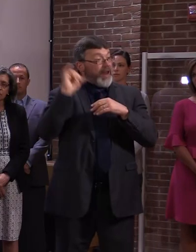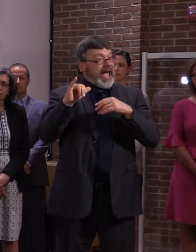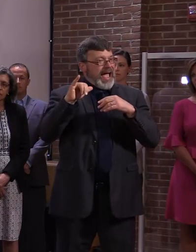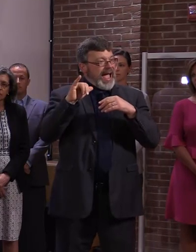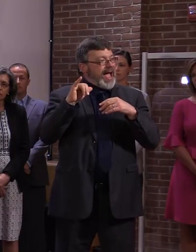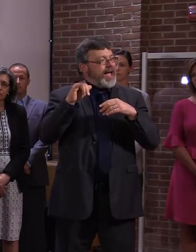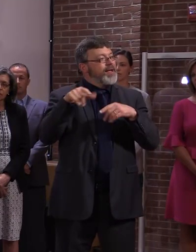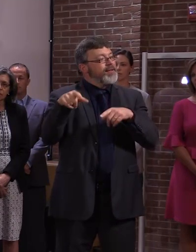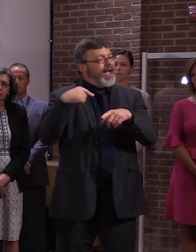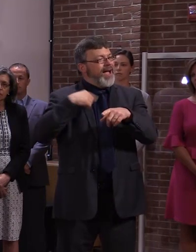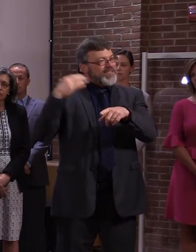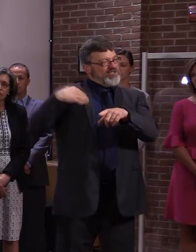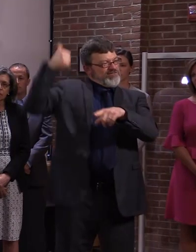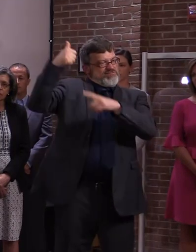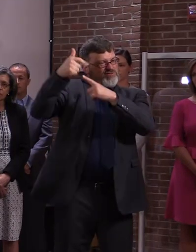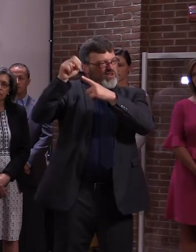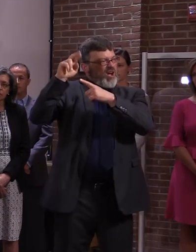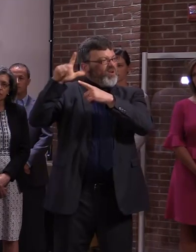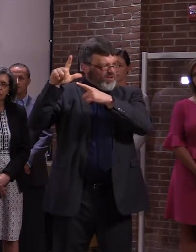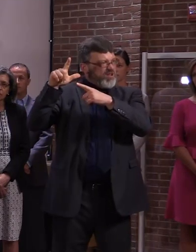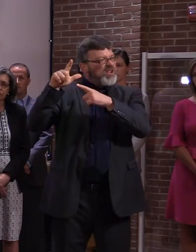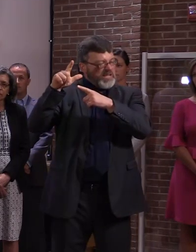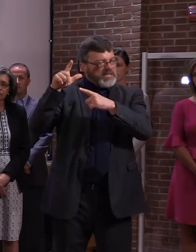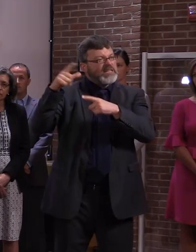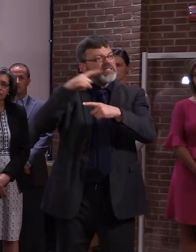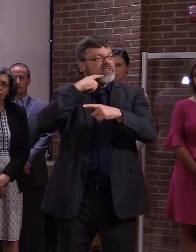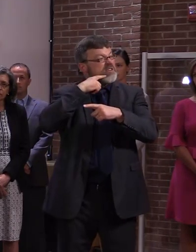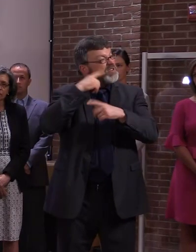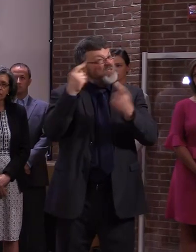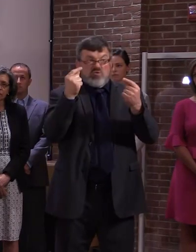order: put the Vermonters ahead.